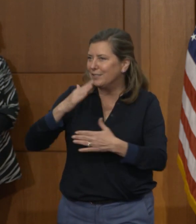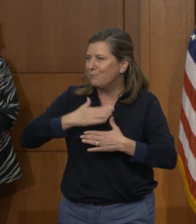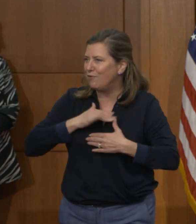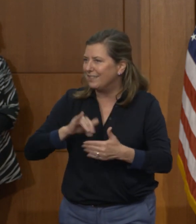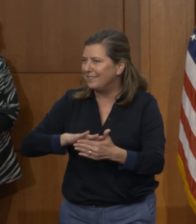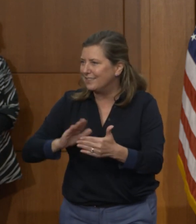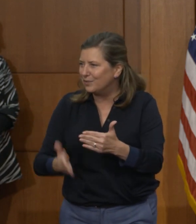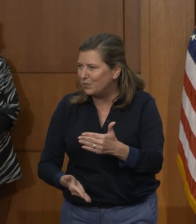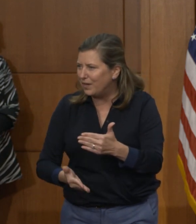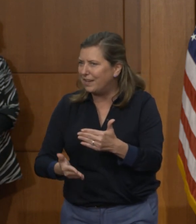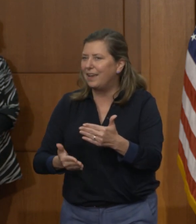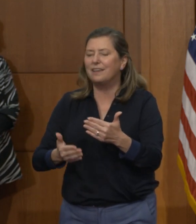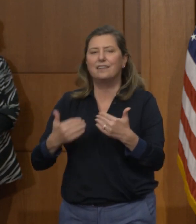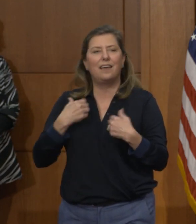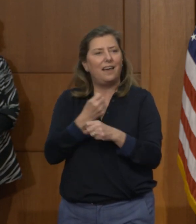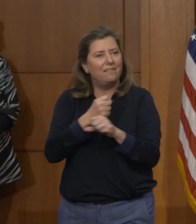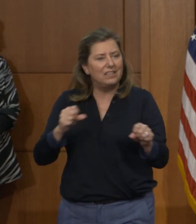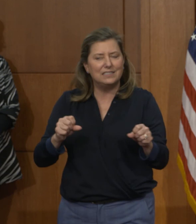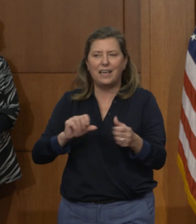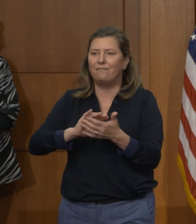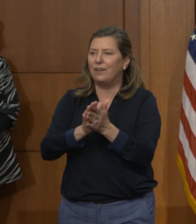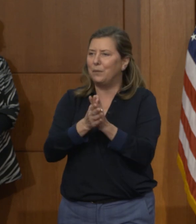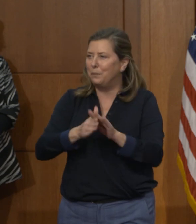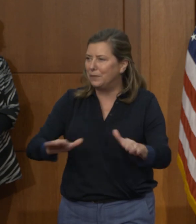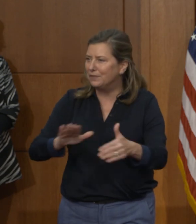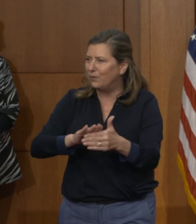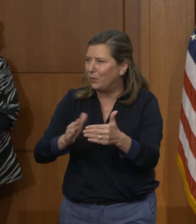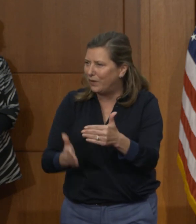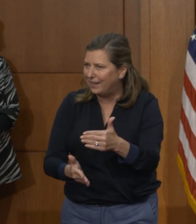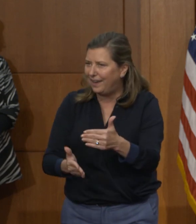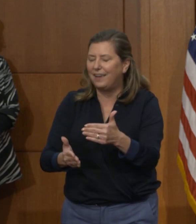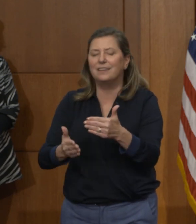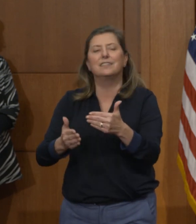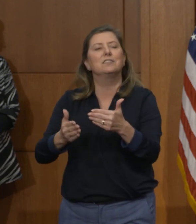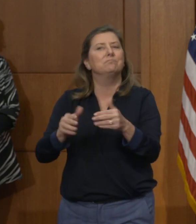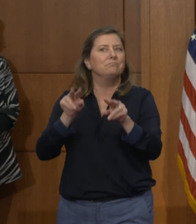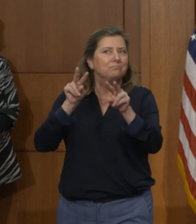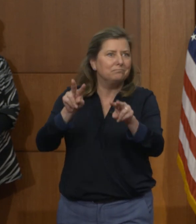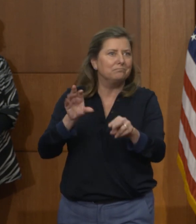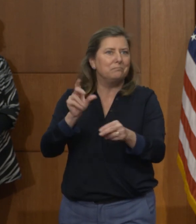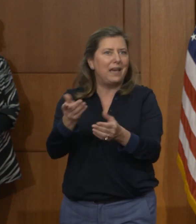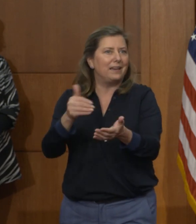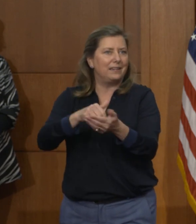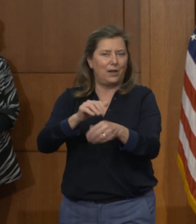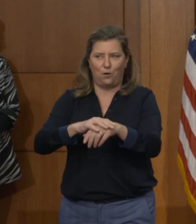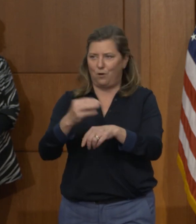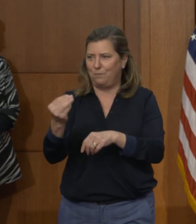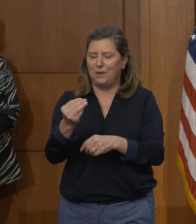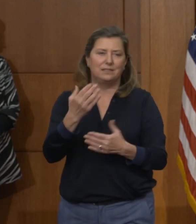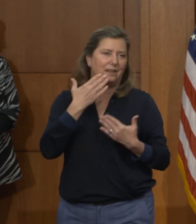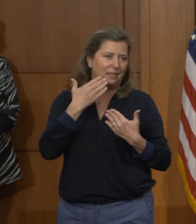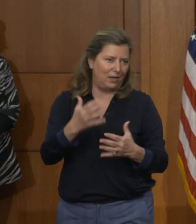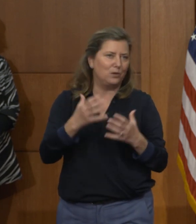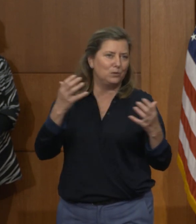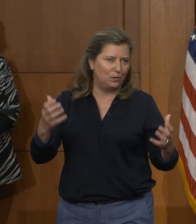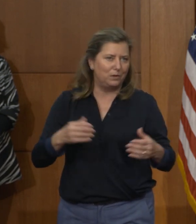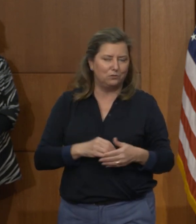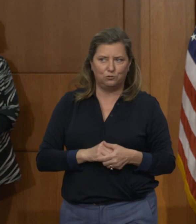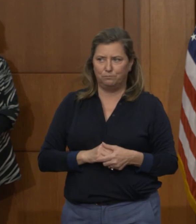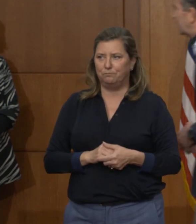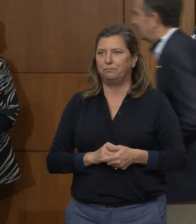this weekend. Have a safe and peaceful weekend, and we look forward to being back with you on Monday. Thank you all so much.